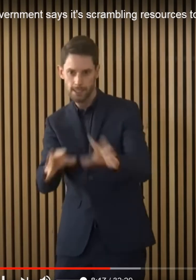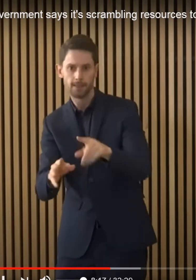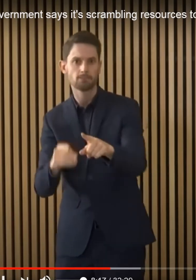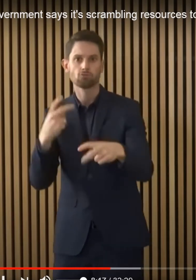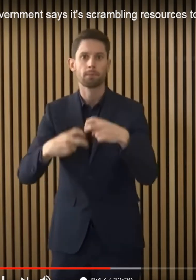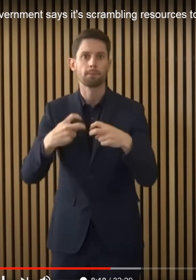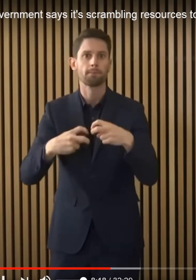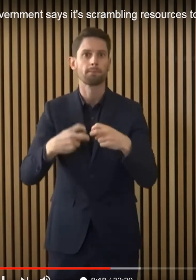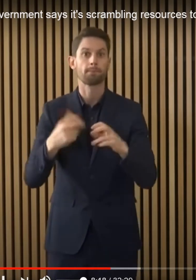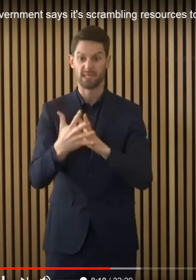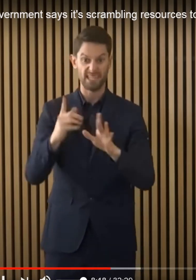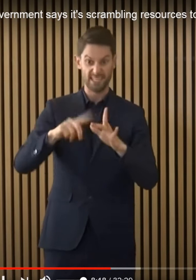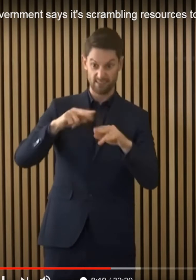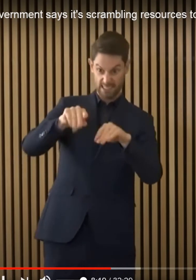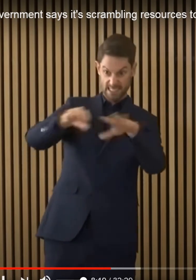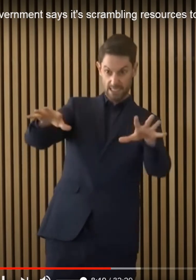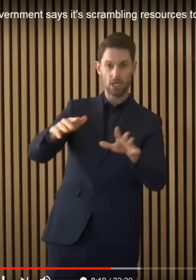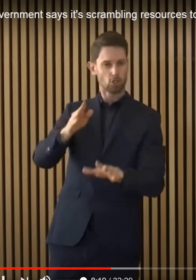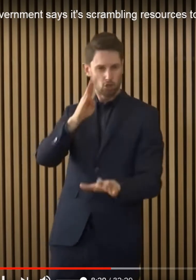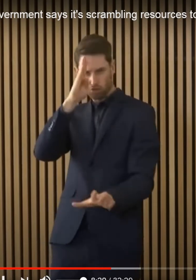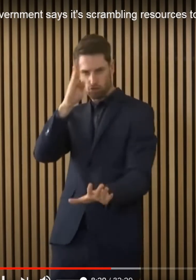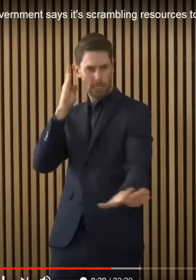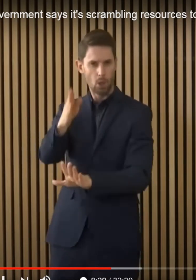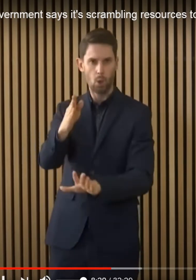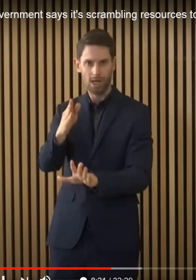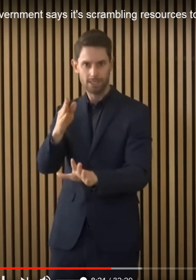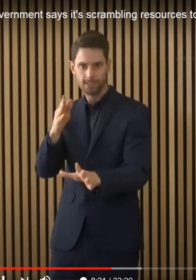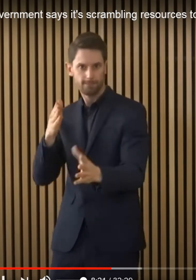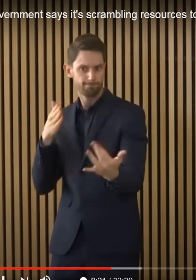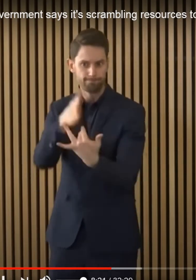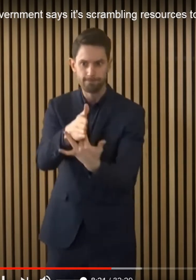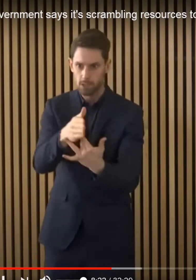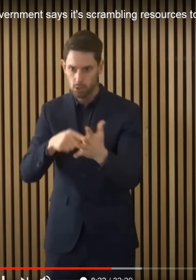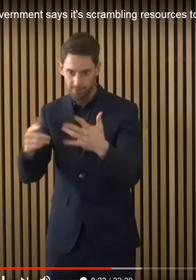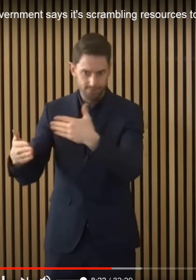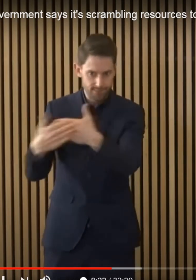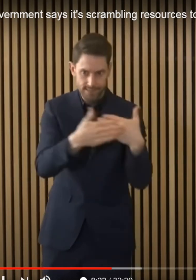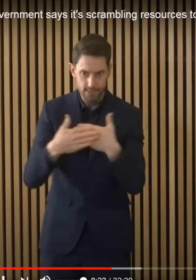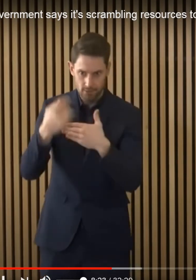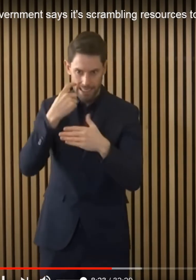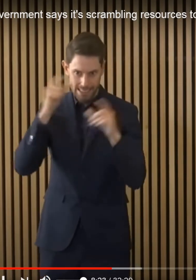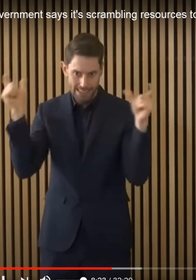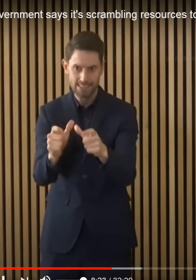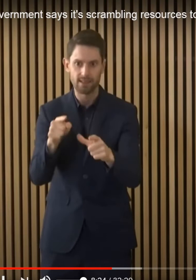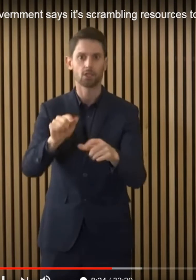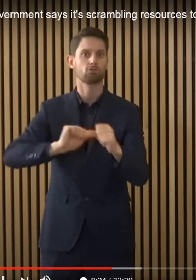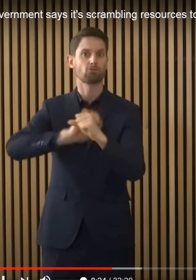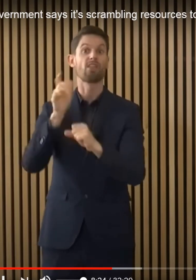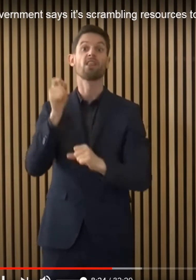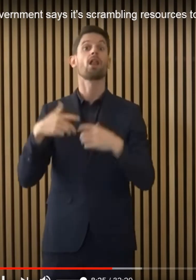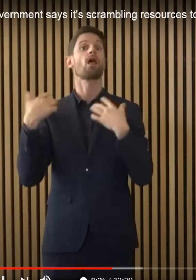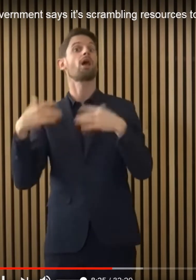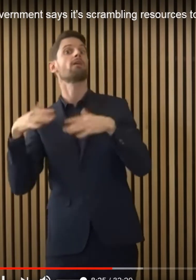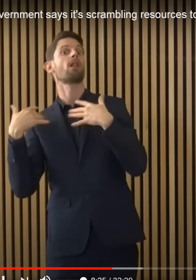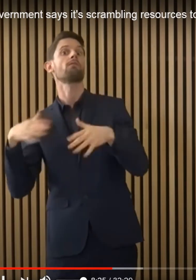case situations and supporting those facilities. The key point here is that the